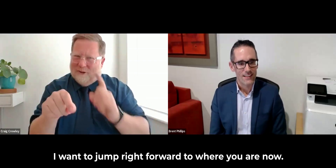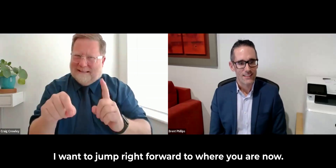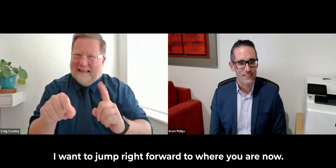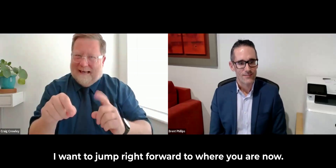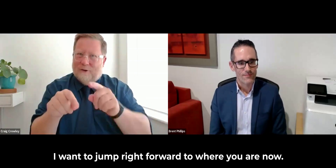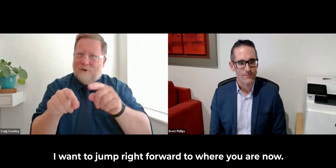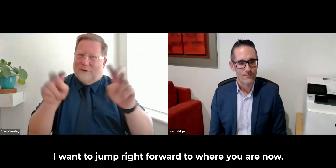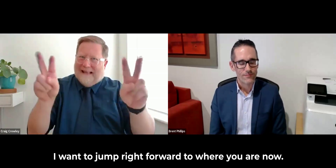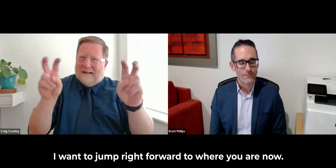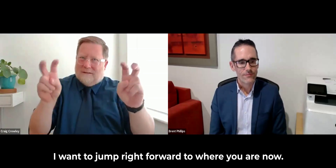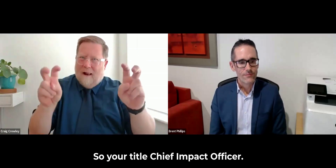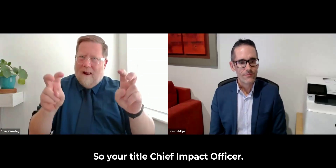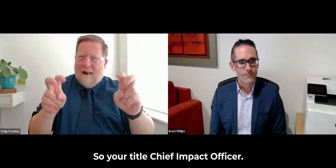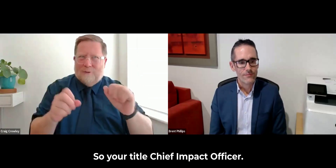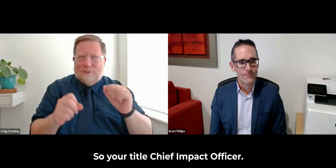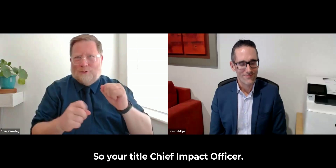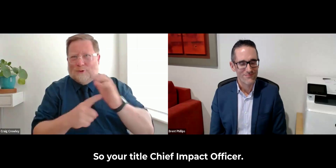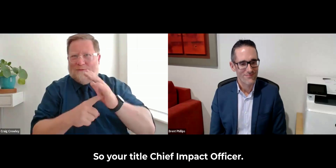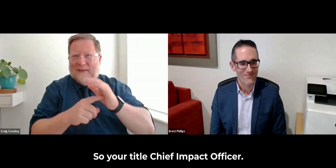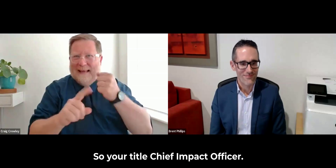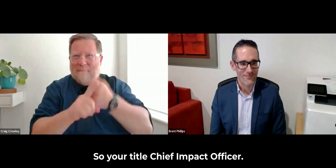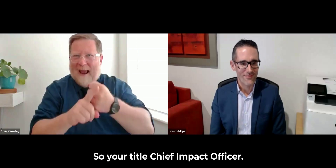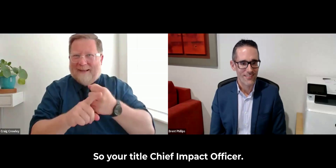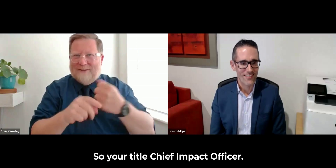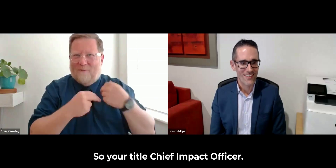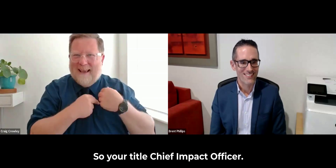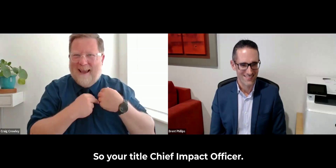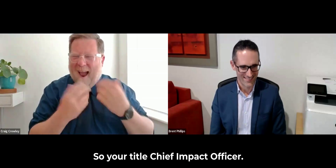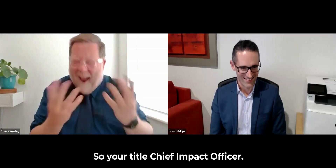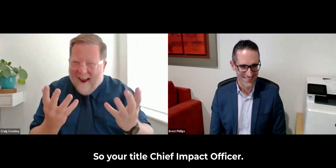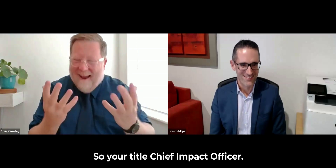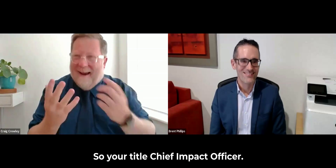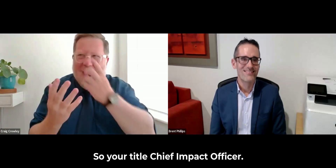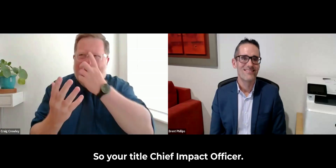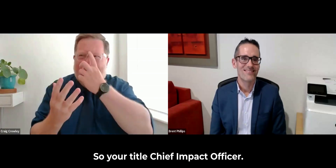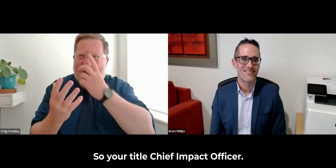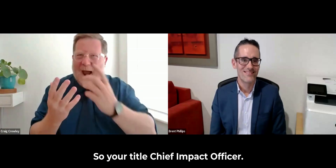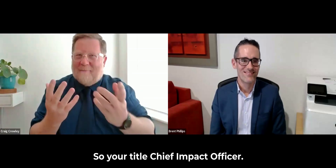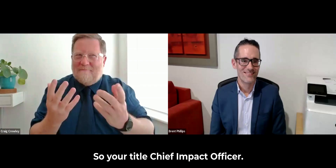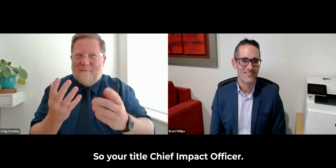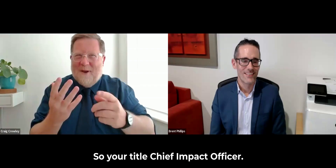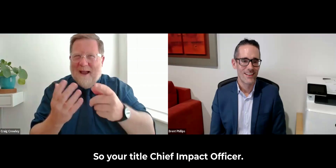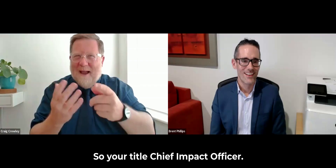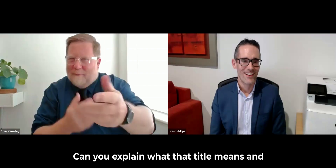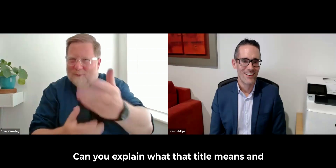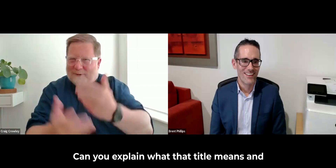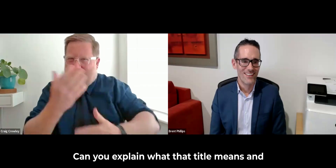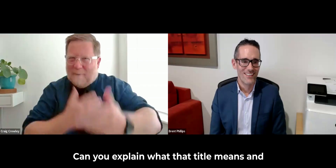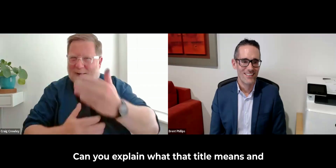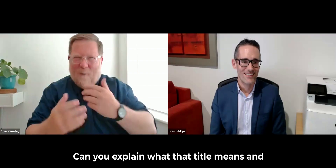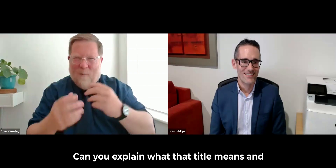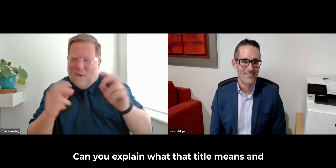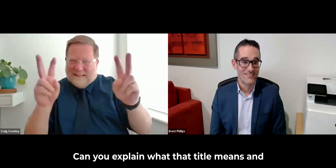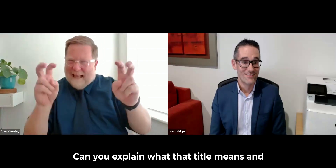are now. So your title, Chief Impact Officer. Can